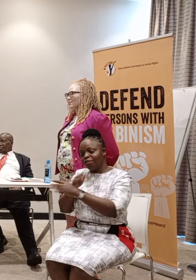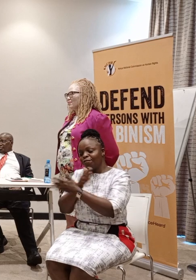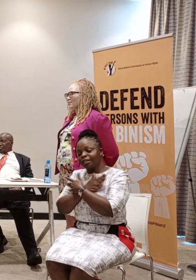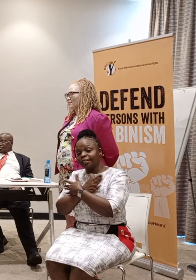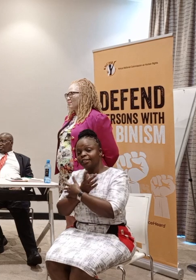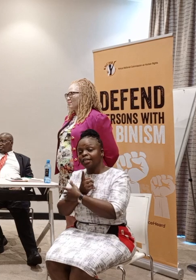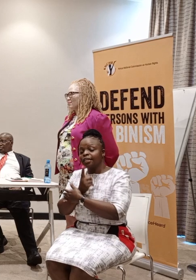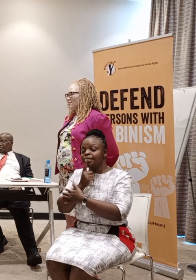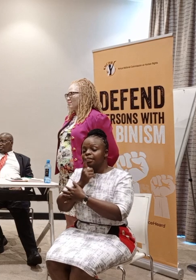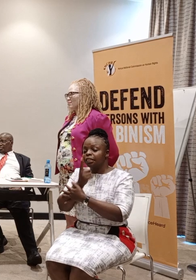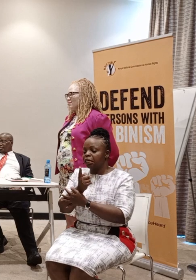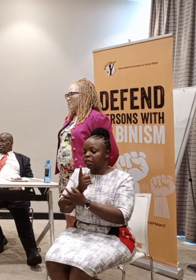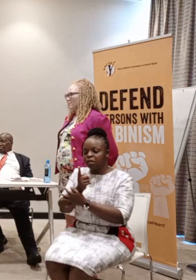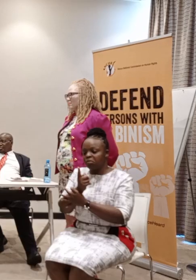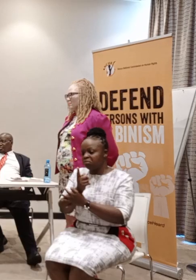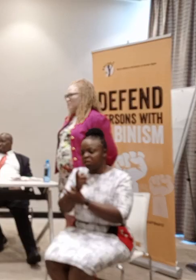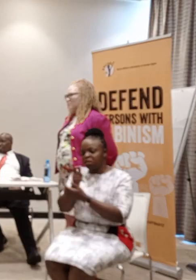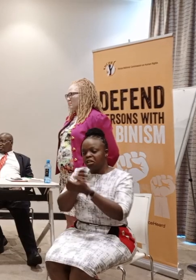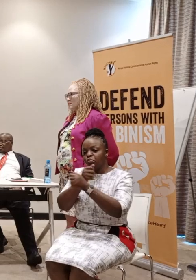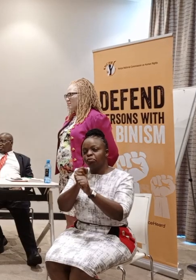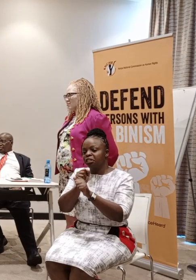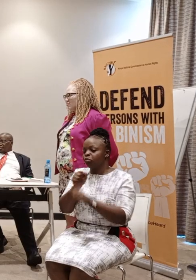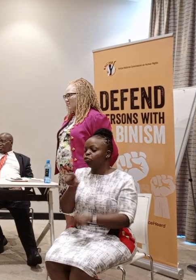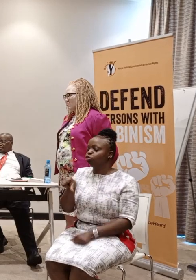Alikuwa anaambia watu hawezi wakachagua nguruwe.